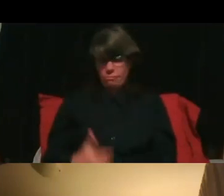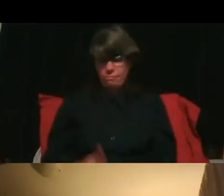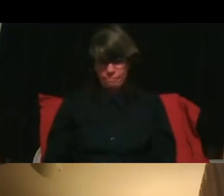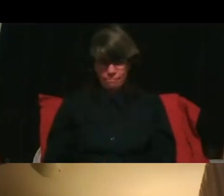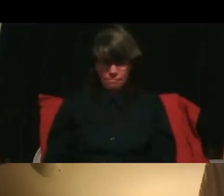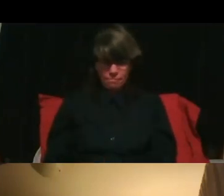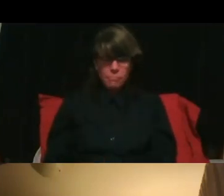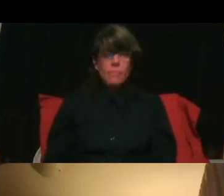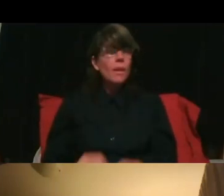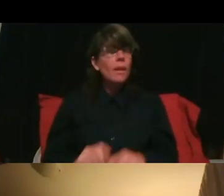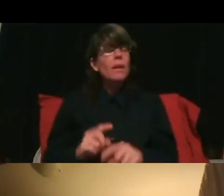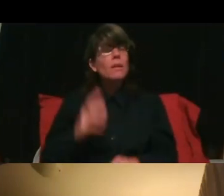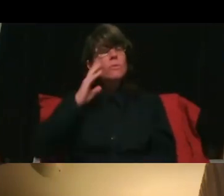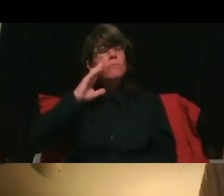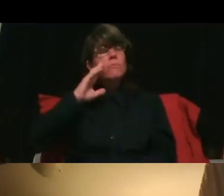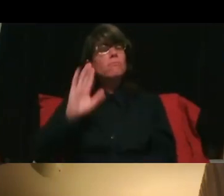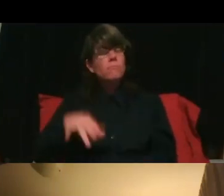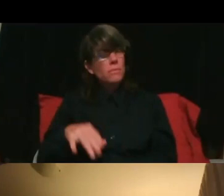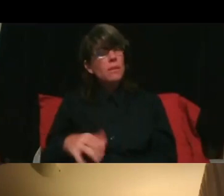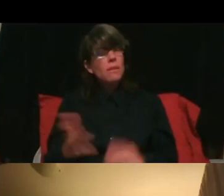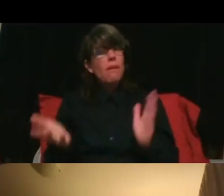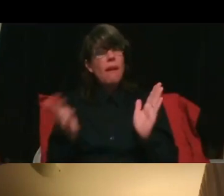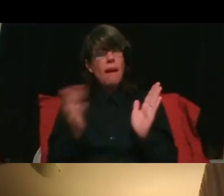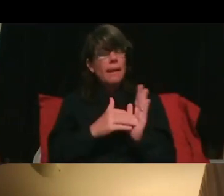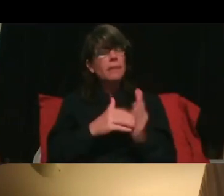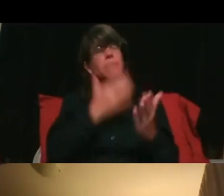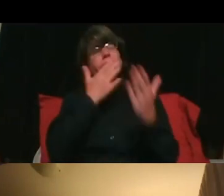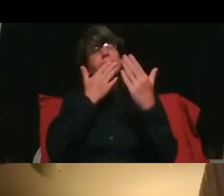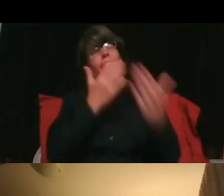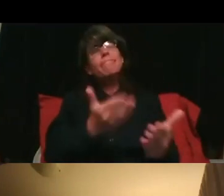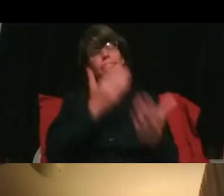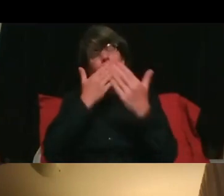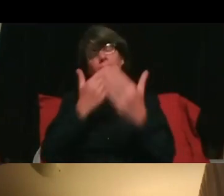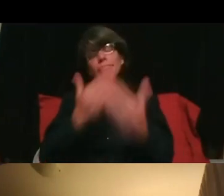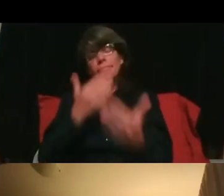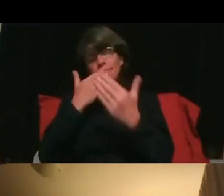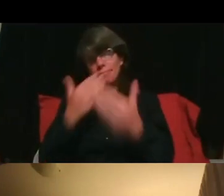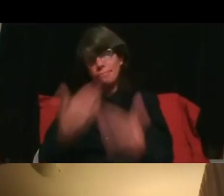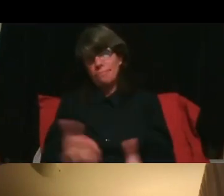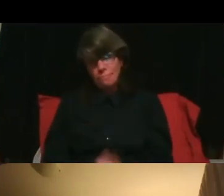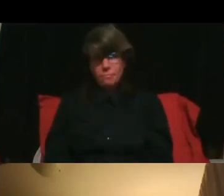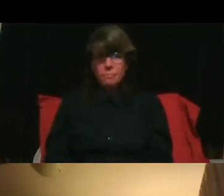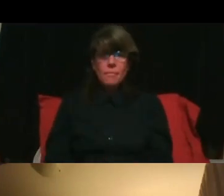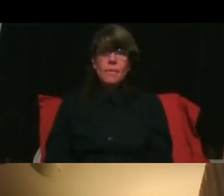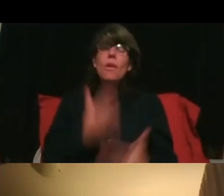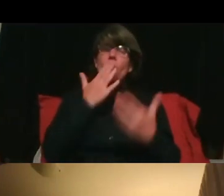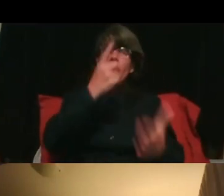But, you know, again, I thank you. I thank you for your